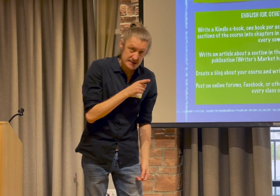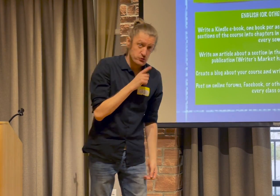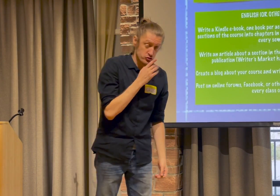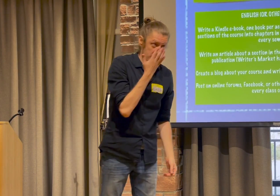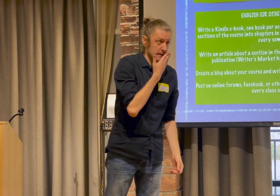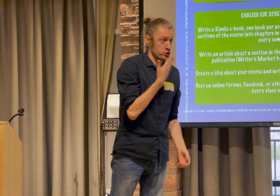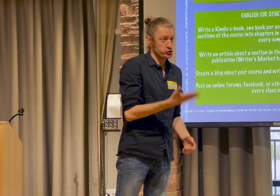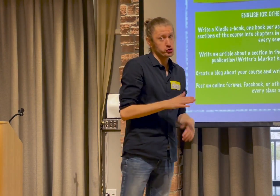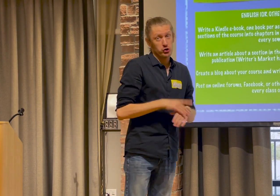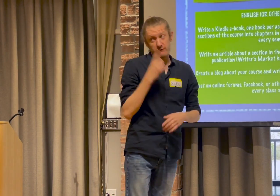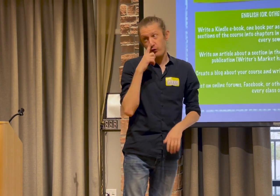here.